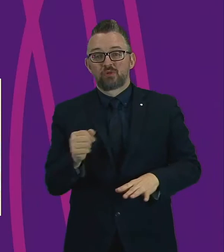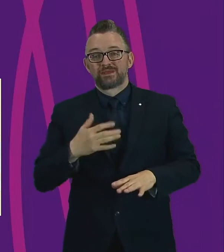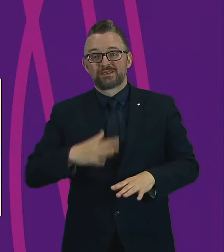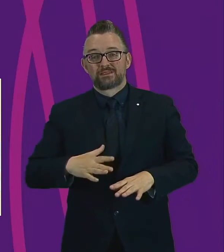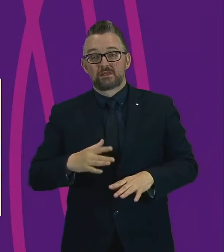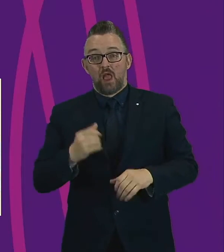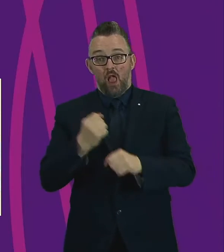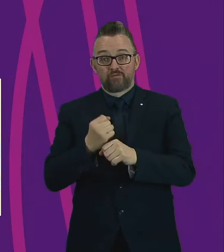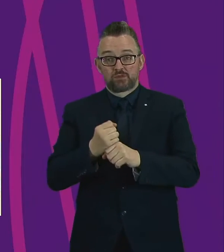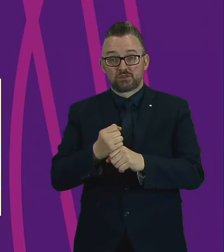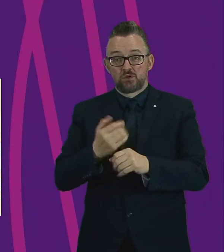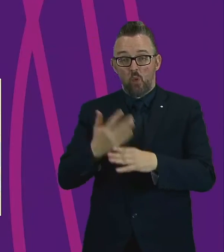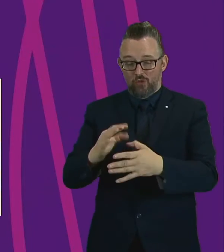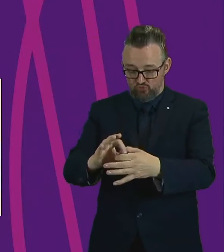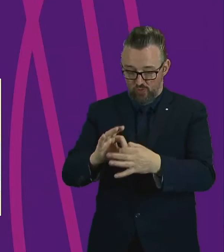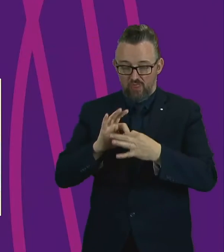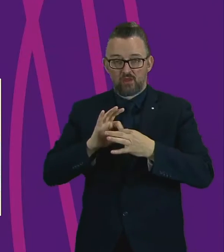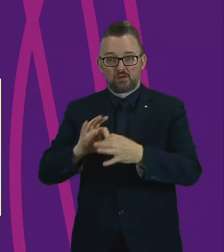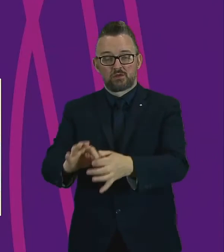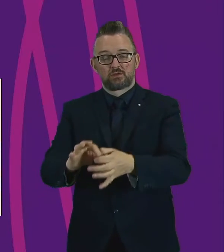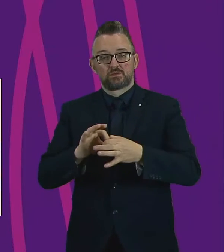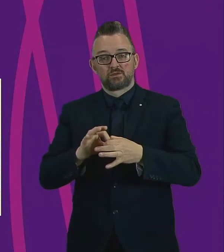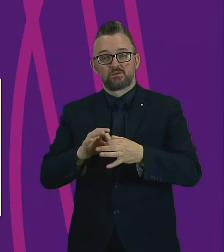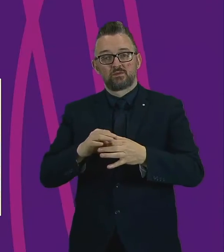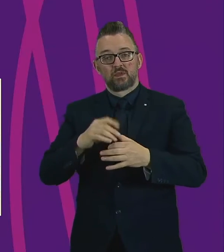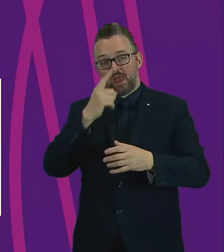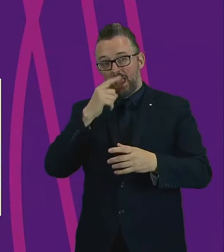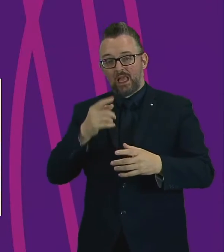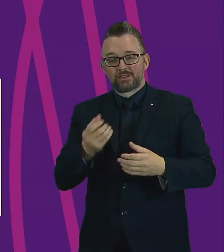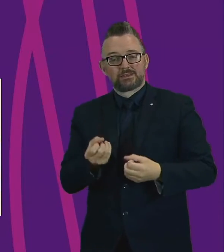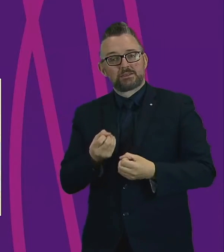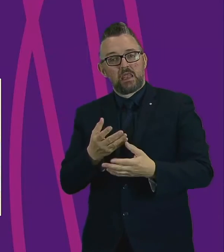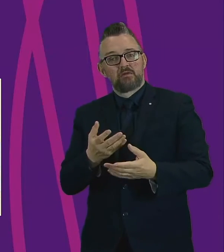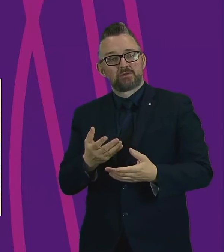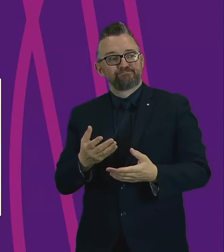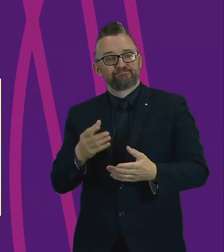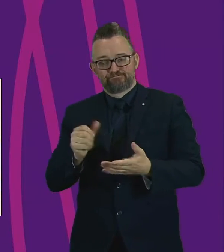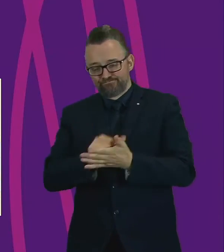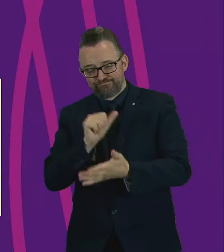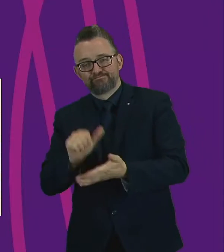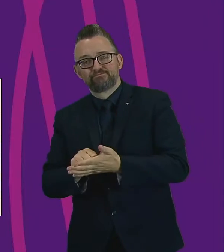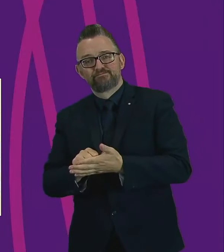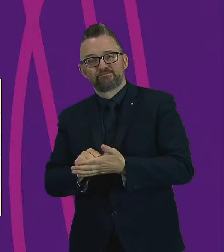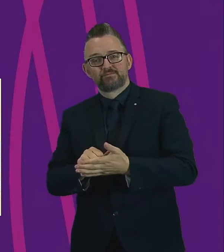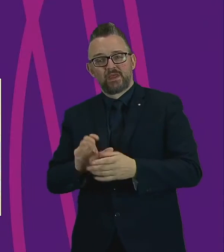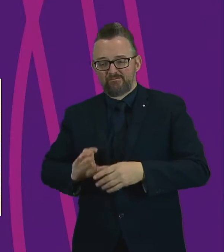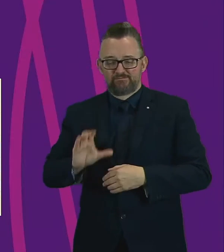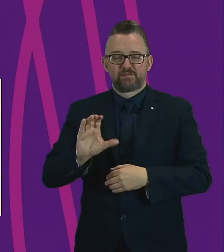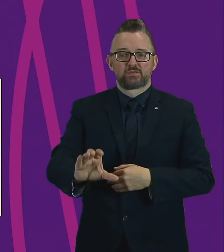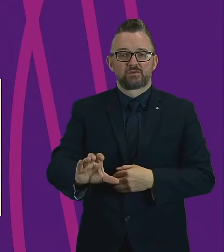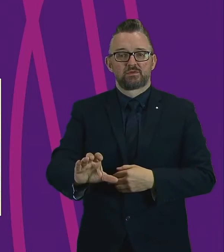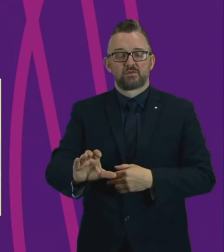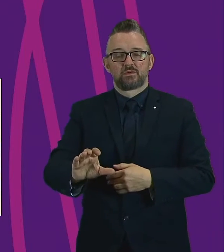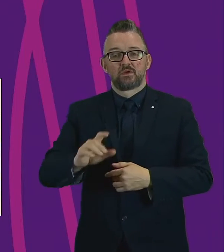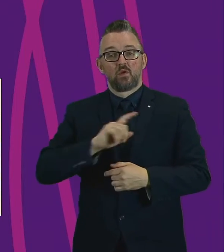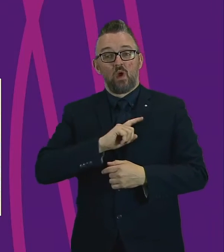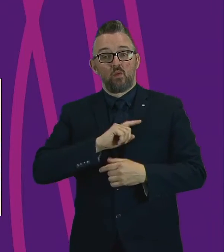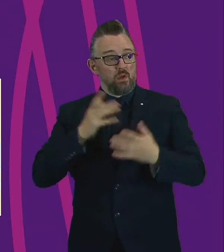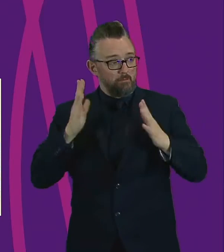to work together to deliver the scale of the investment that is needed. And it is why we must come